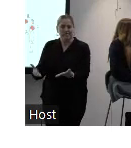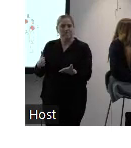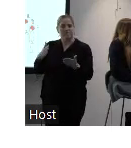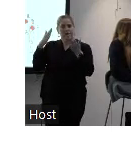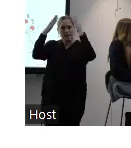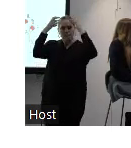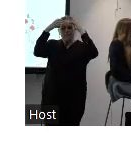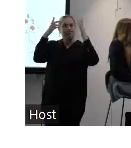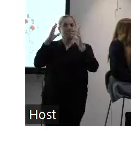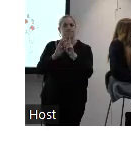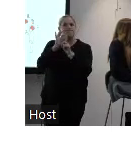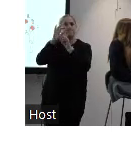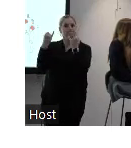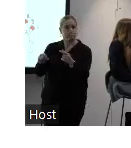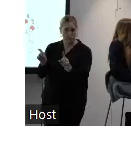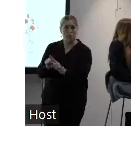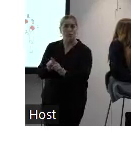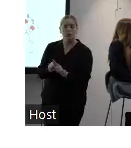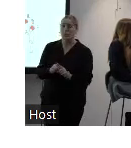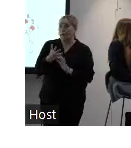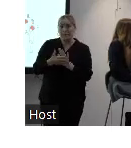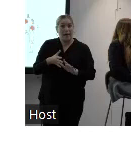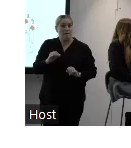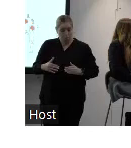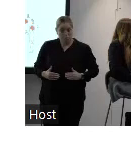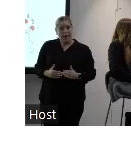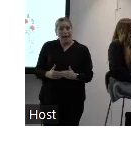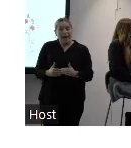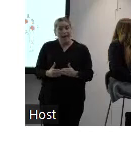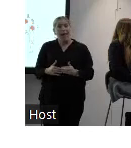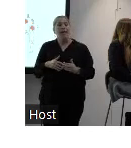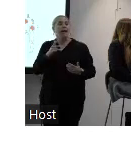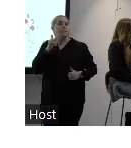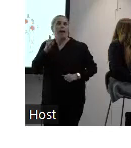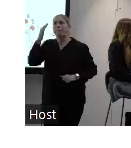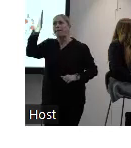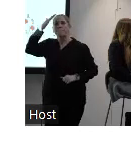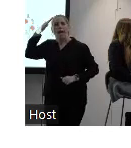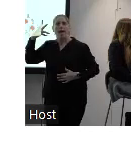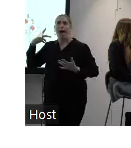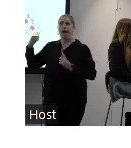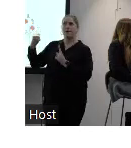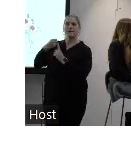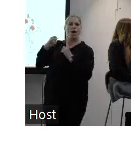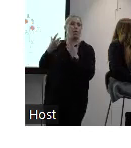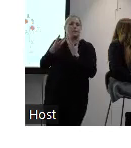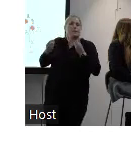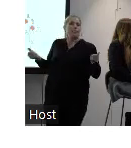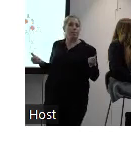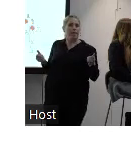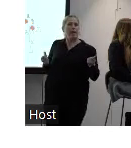pregnancy before we've been born. So that includes things our mothers have been exposed to while they're pregnant, and then